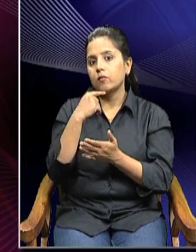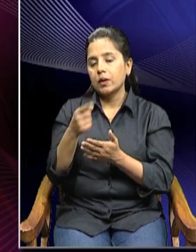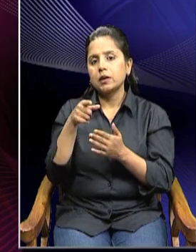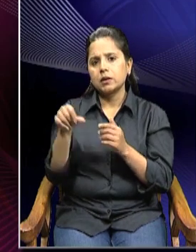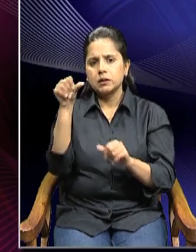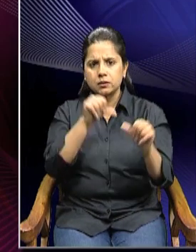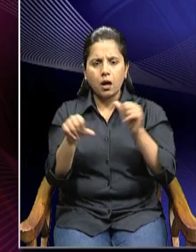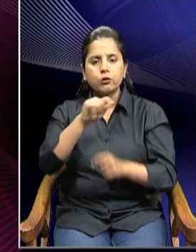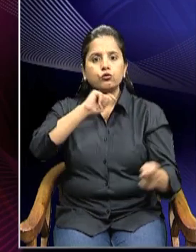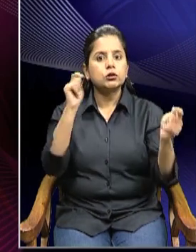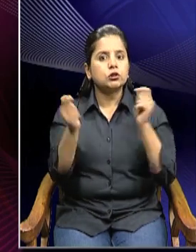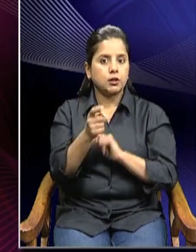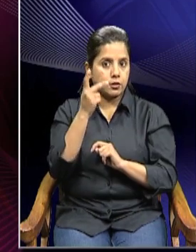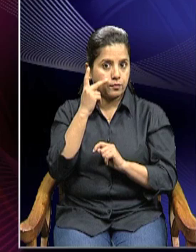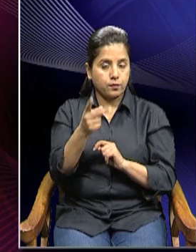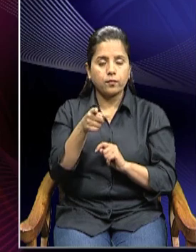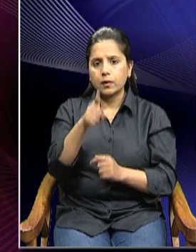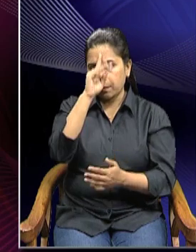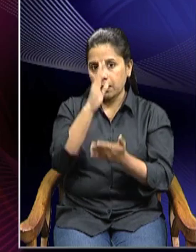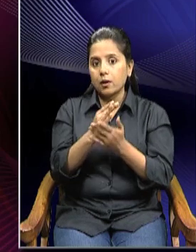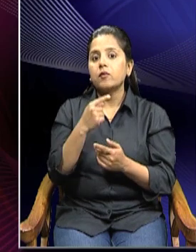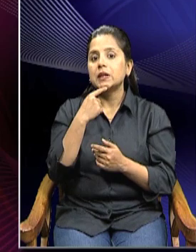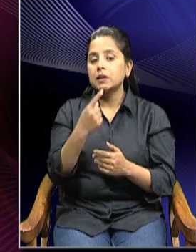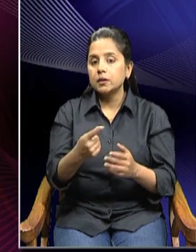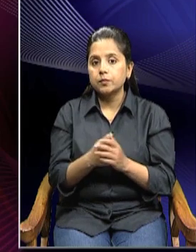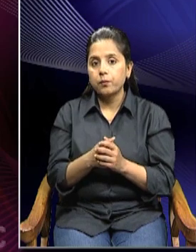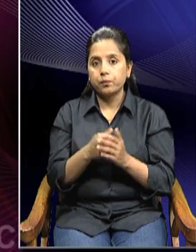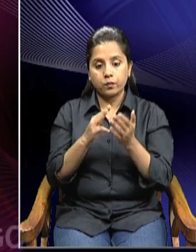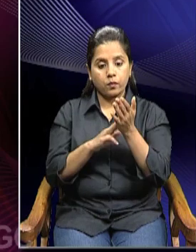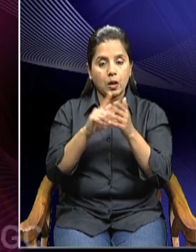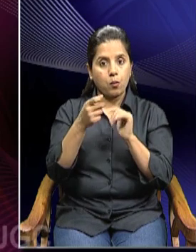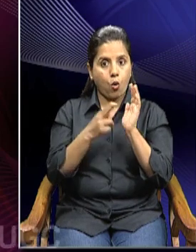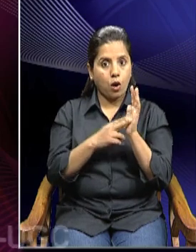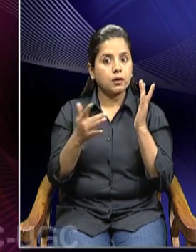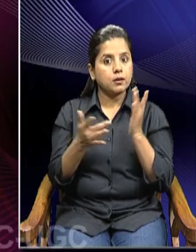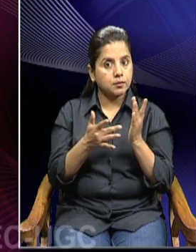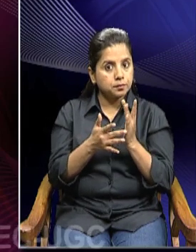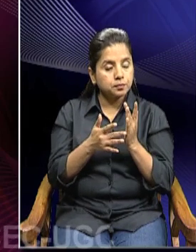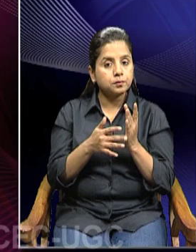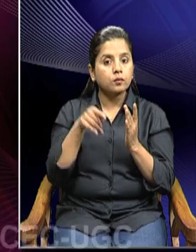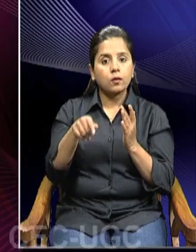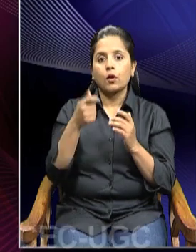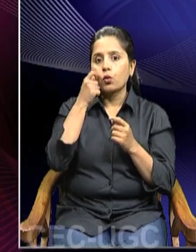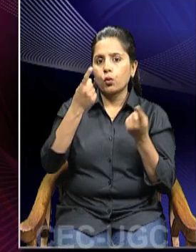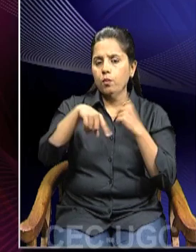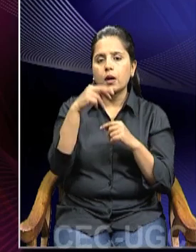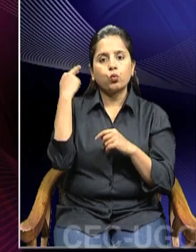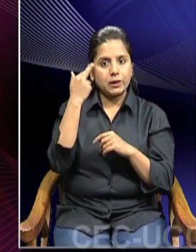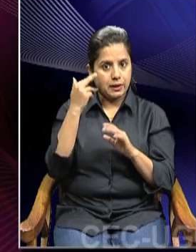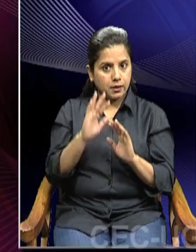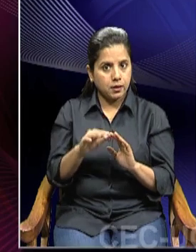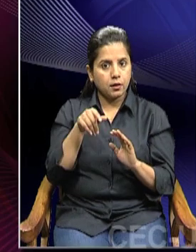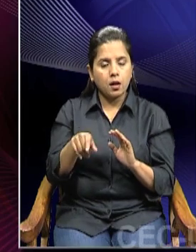scientific revolution, which believes that modern technology, that human reason